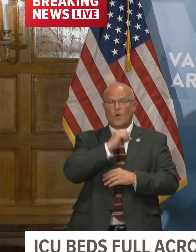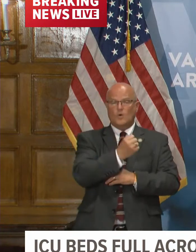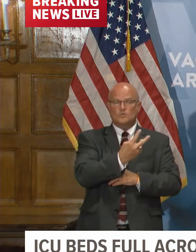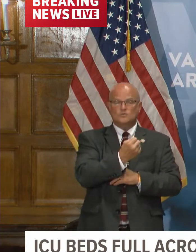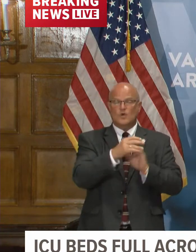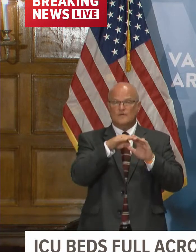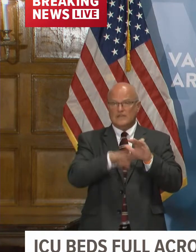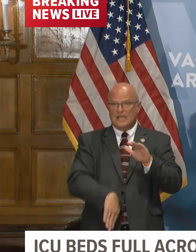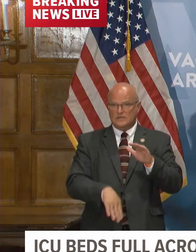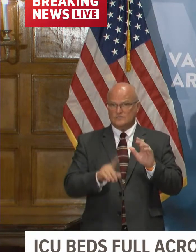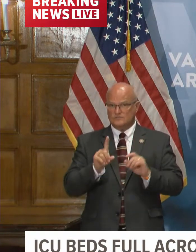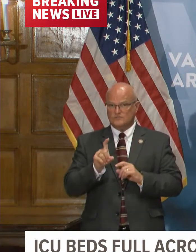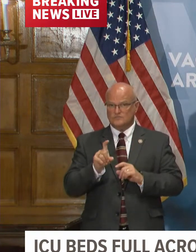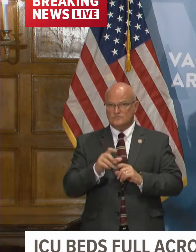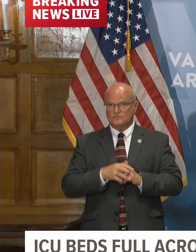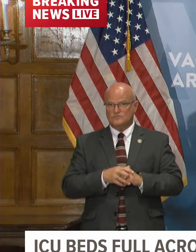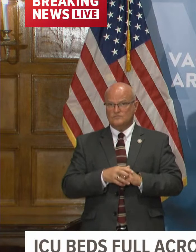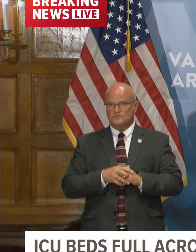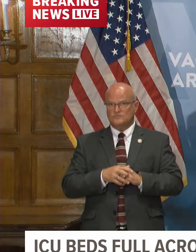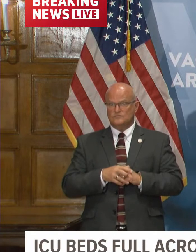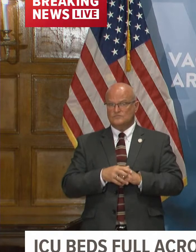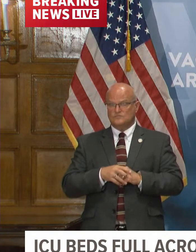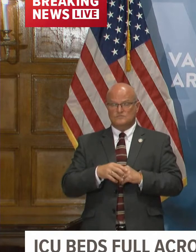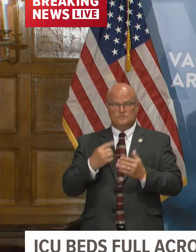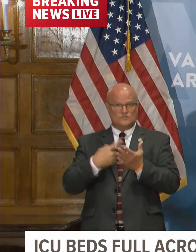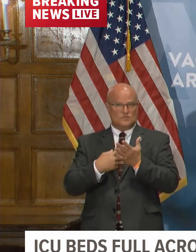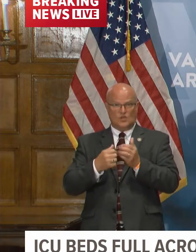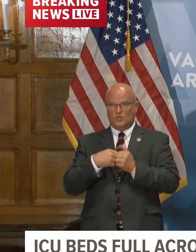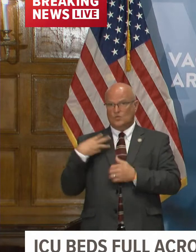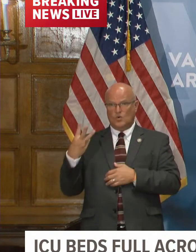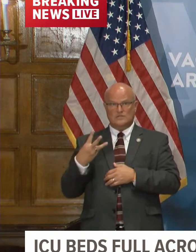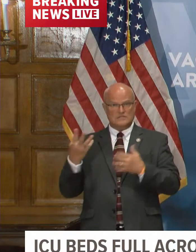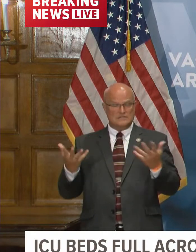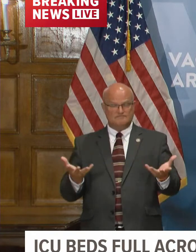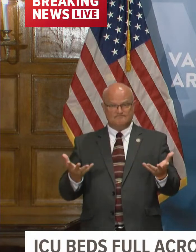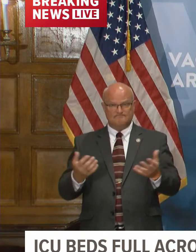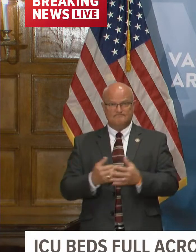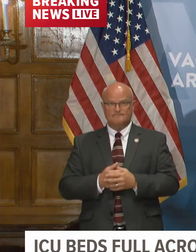under? Anything from Washington or?